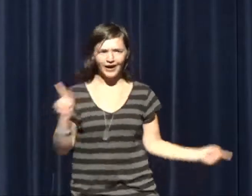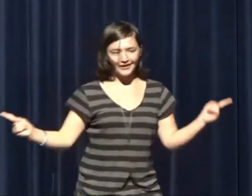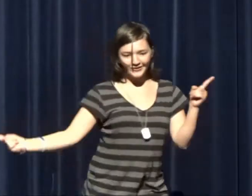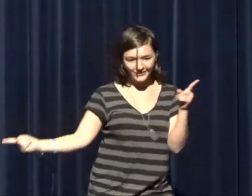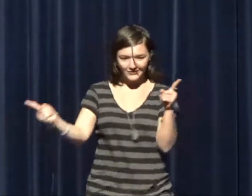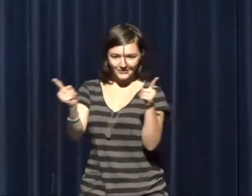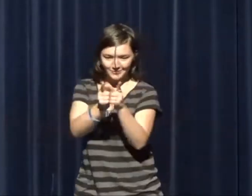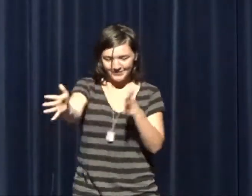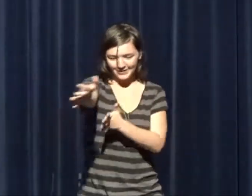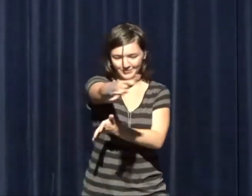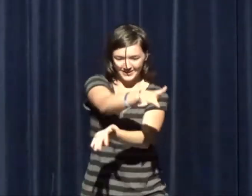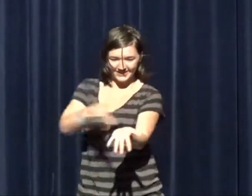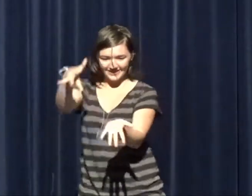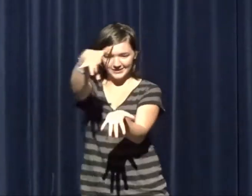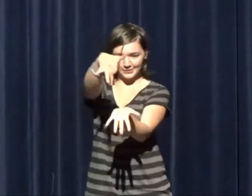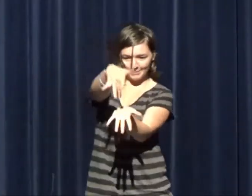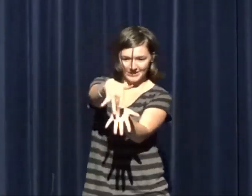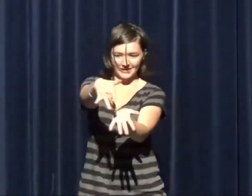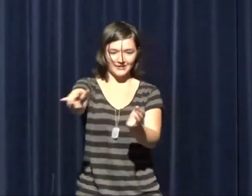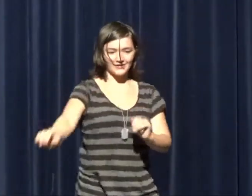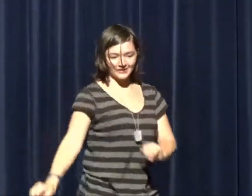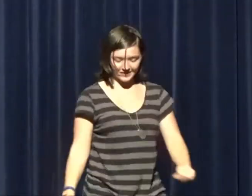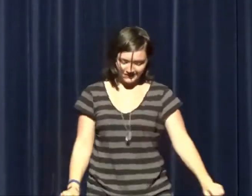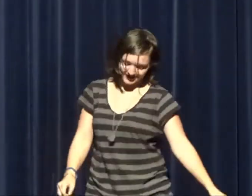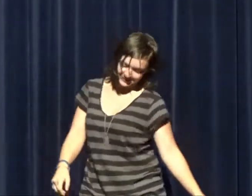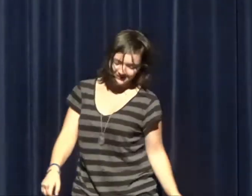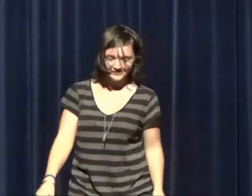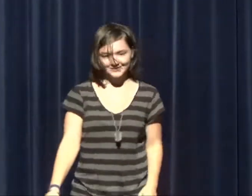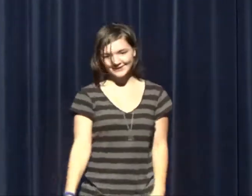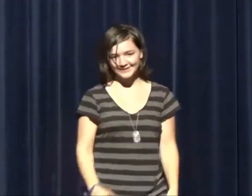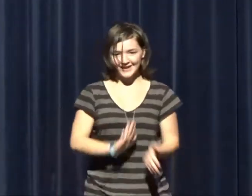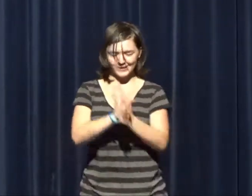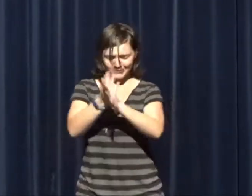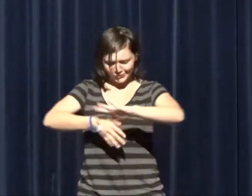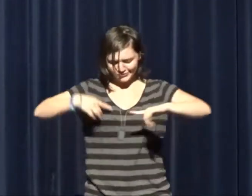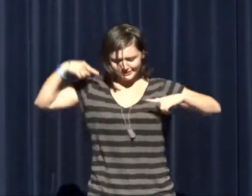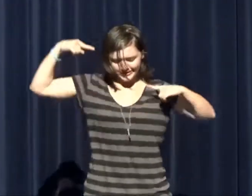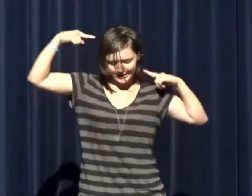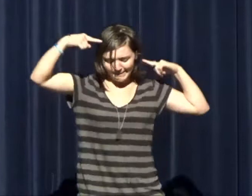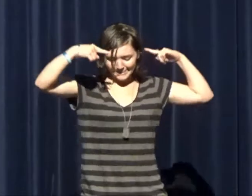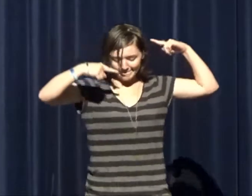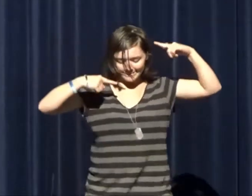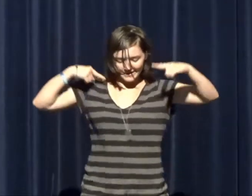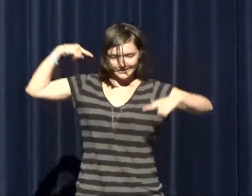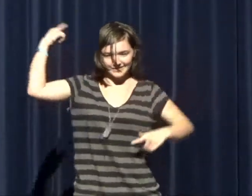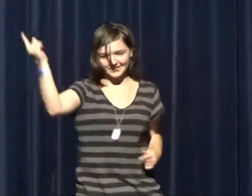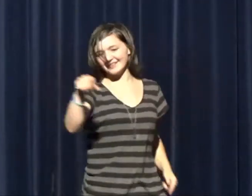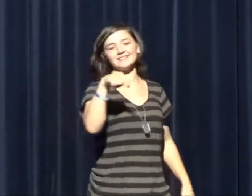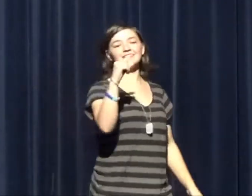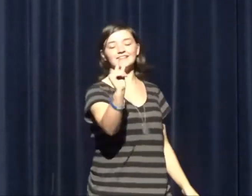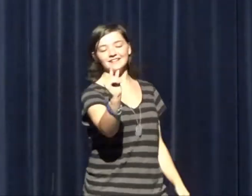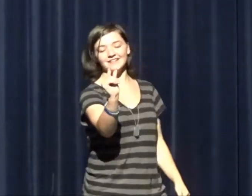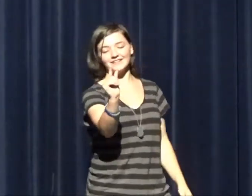why don't you just meet me in the middle I'm losing my mind just a little